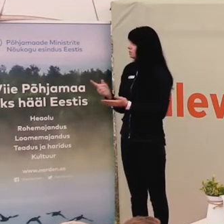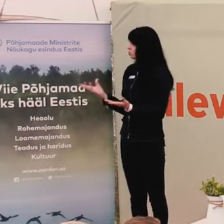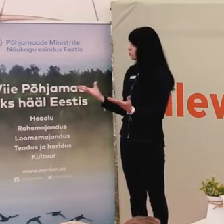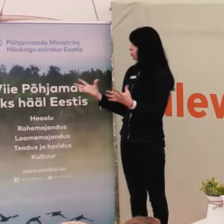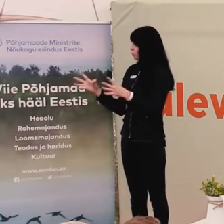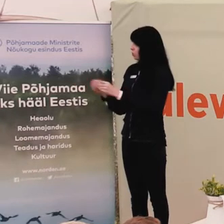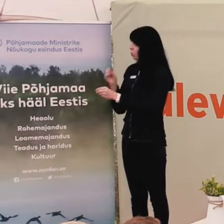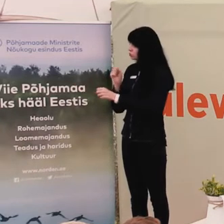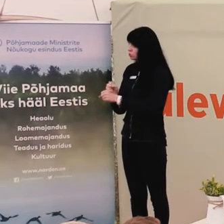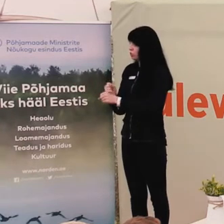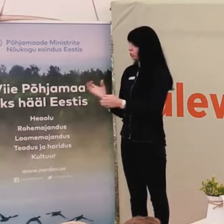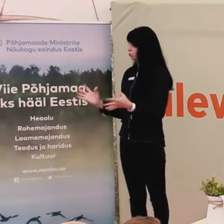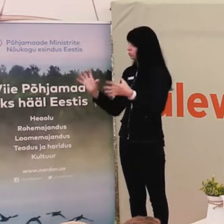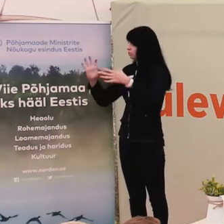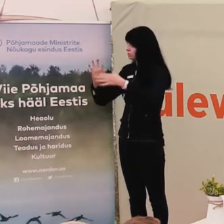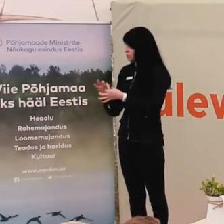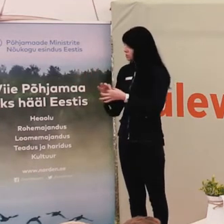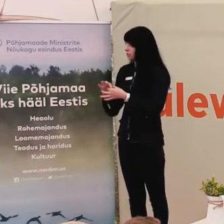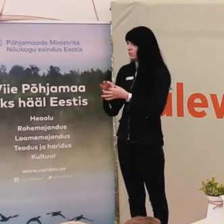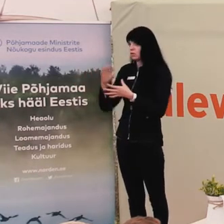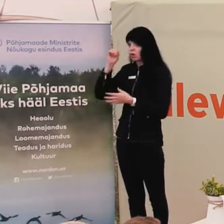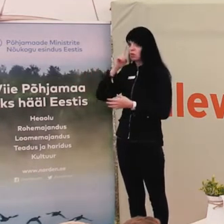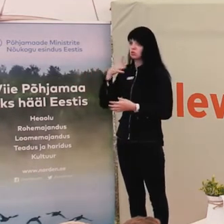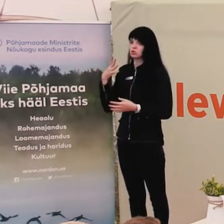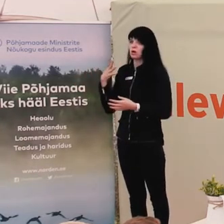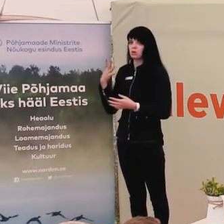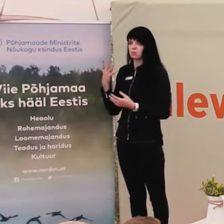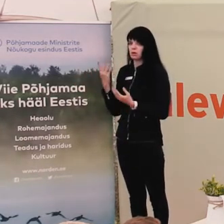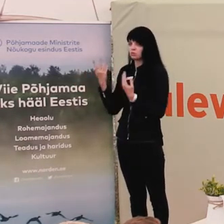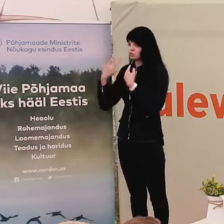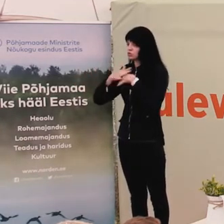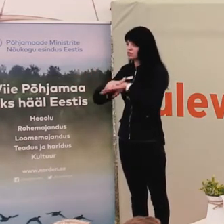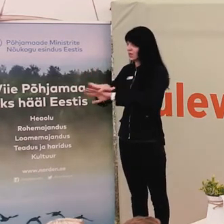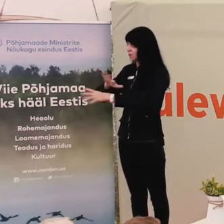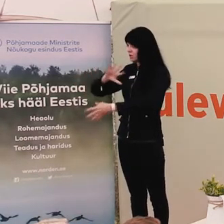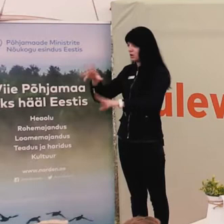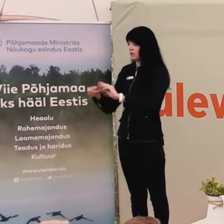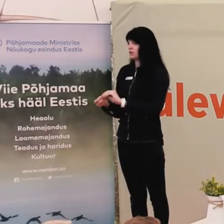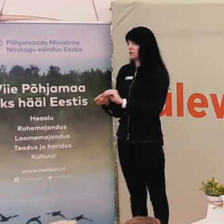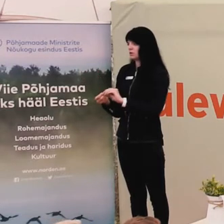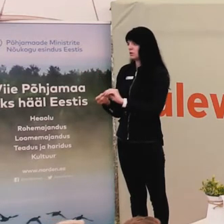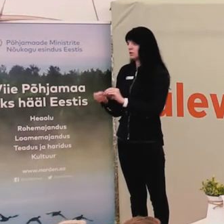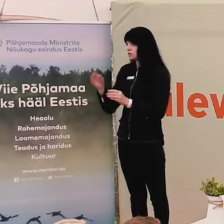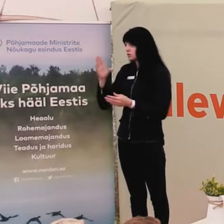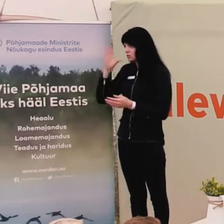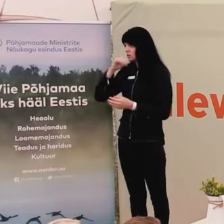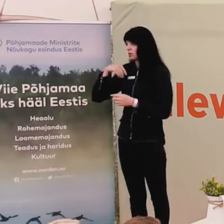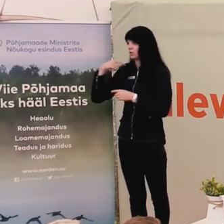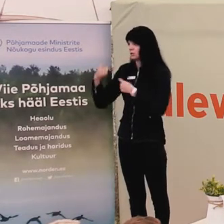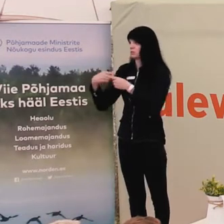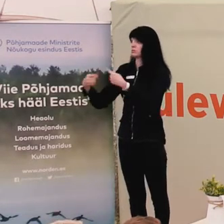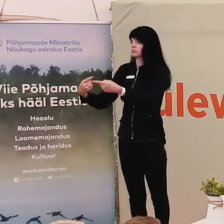NGOs and understand the whole one unit, the state, and then we actually probably get the